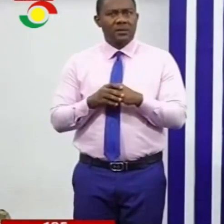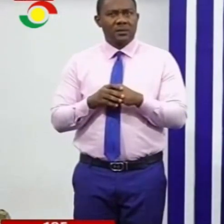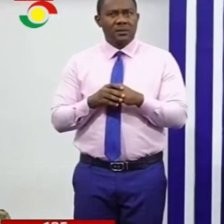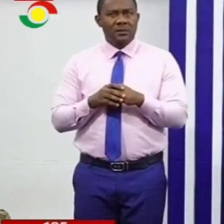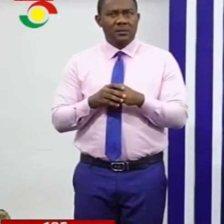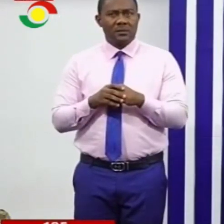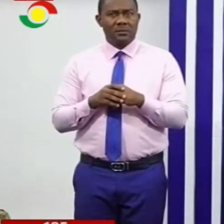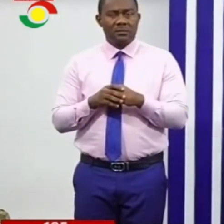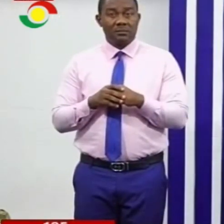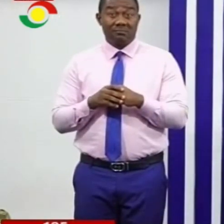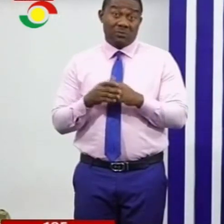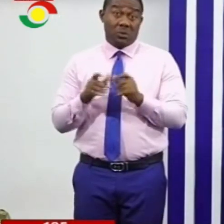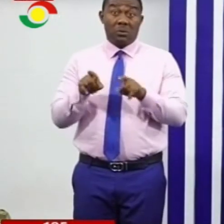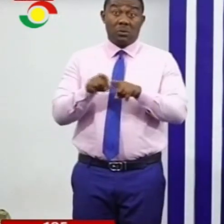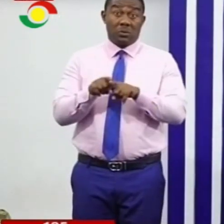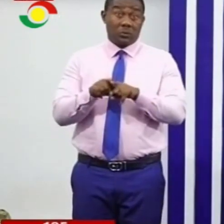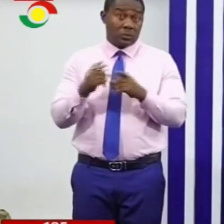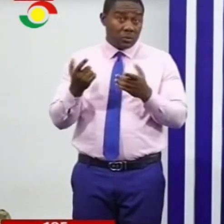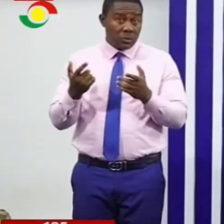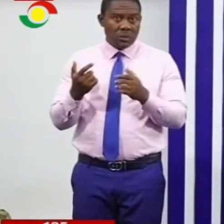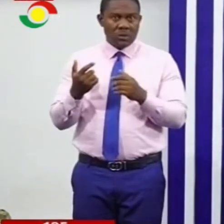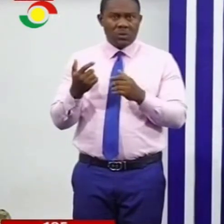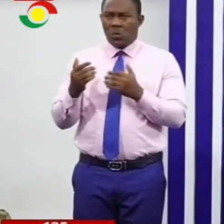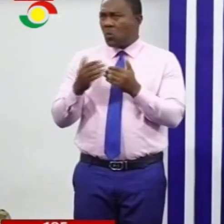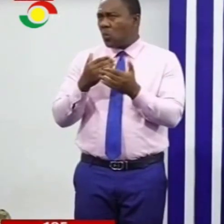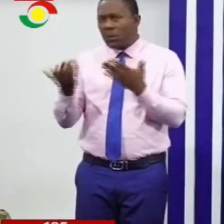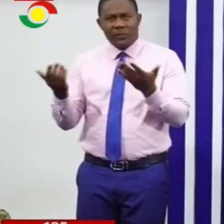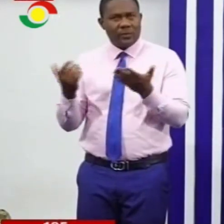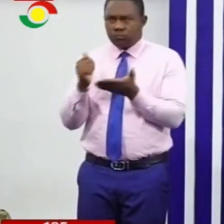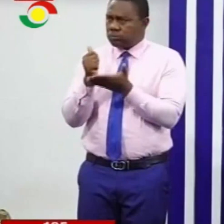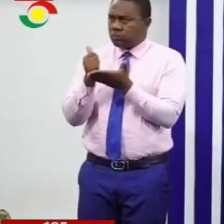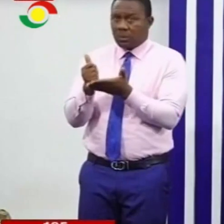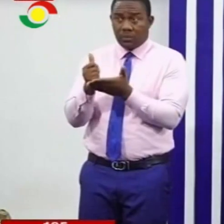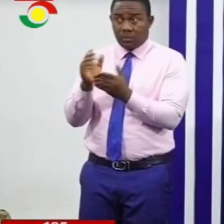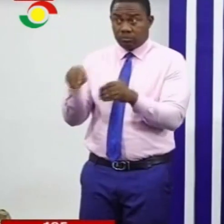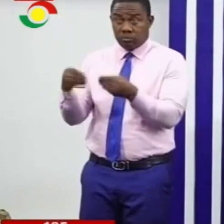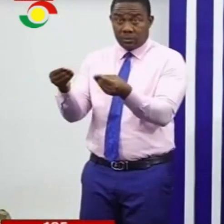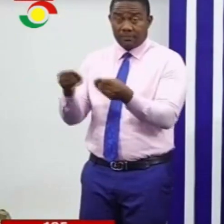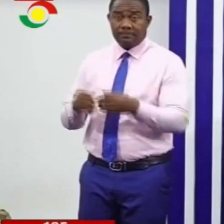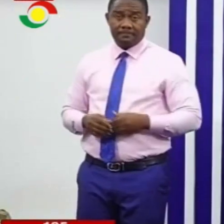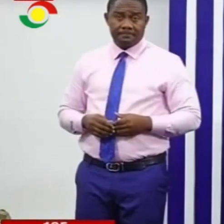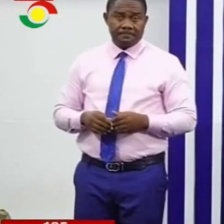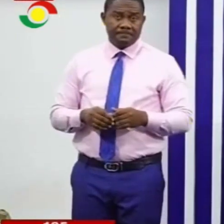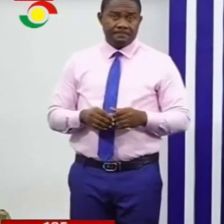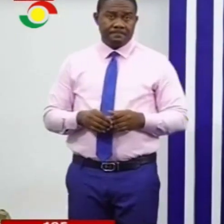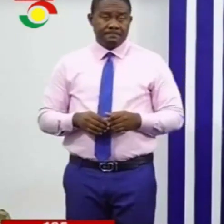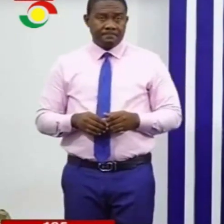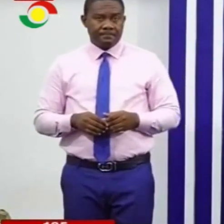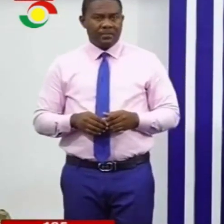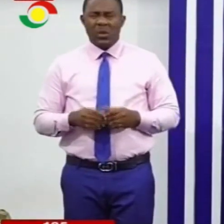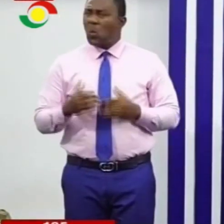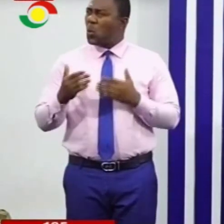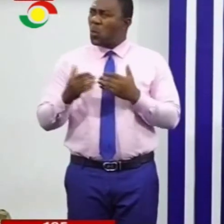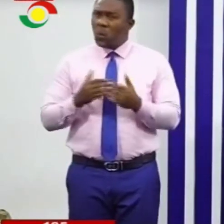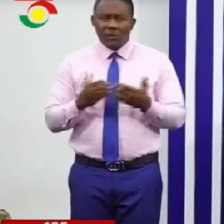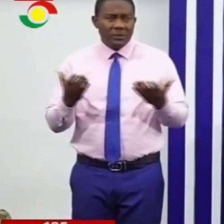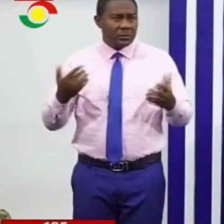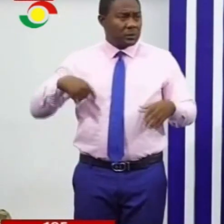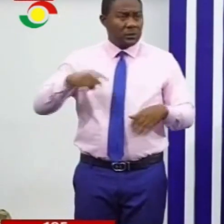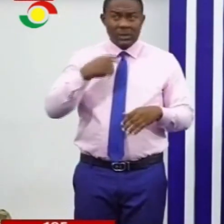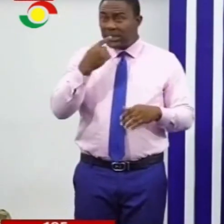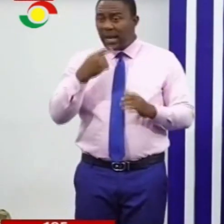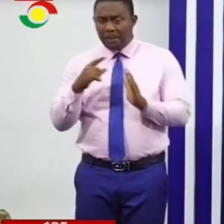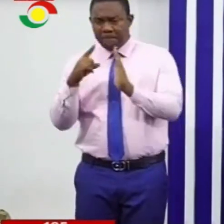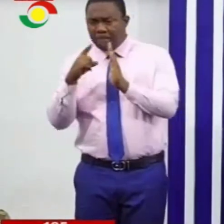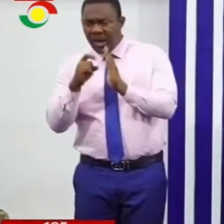akohomansia kakra omo betumi ayede ahwe omo betumi ahwe de aboa om ebio akande ebio ho omo hia sene yeyina ayeka se yinzu